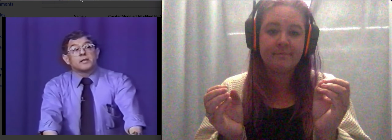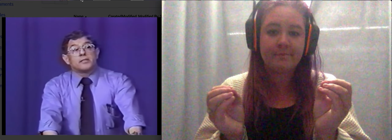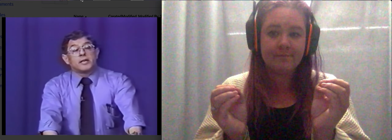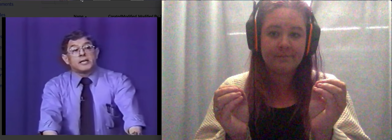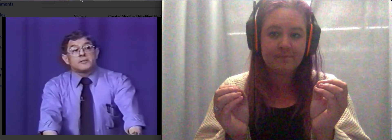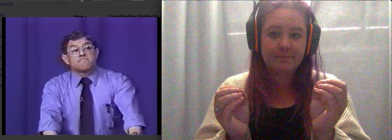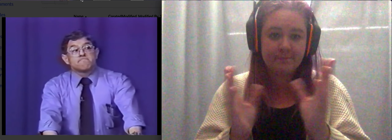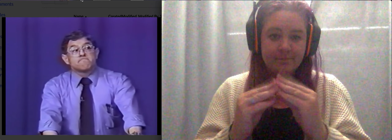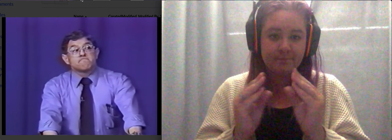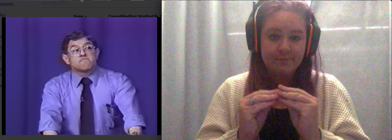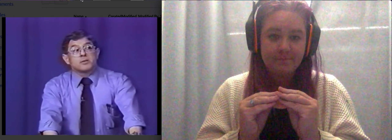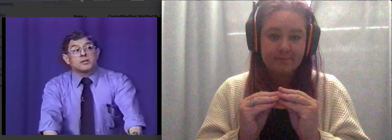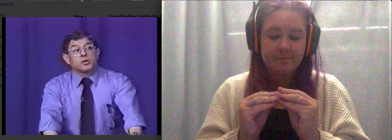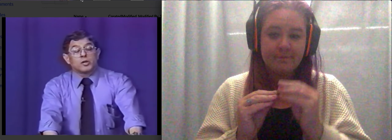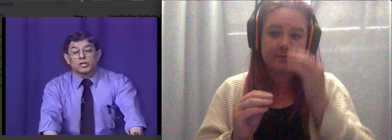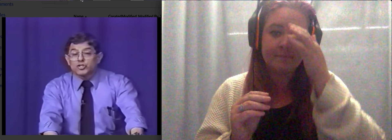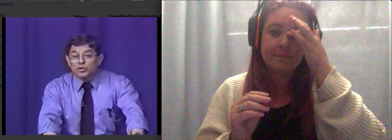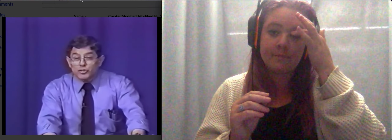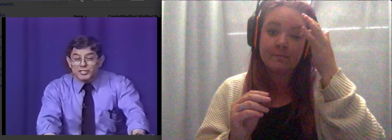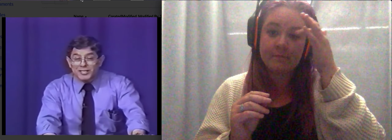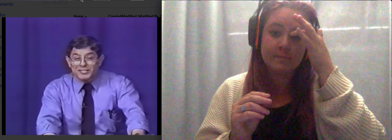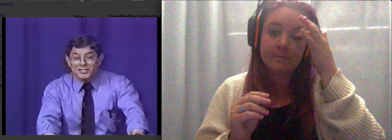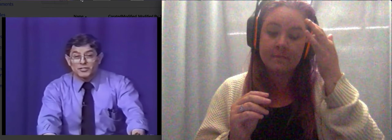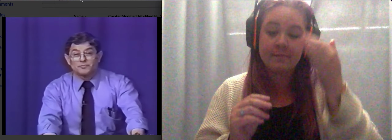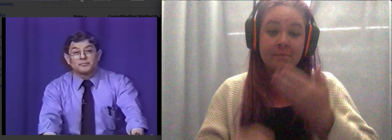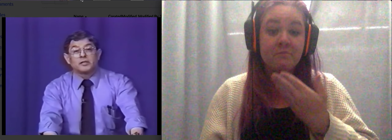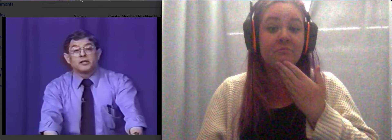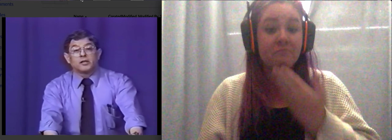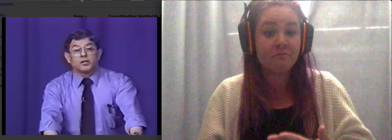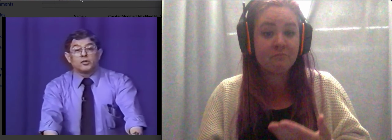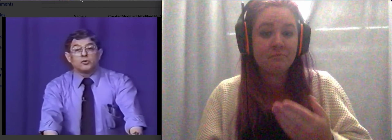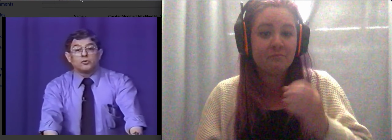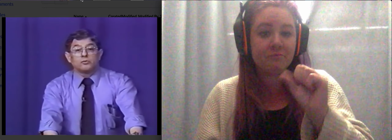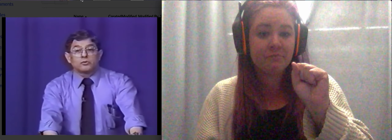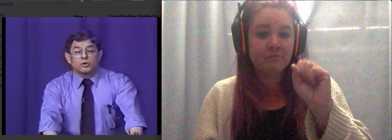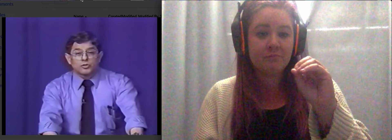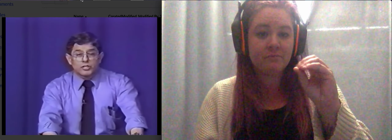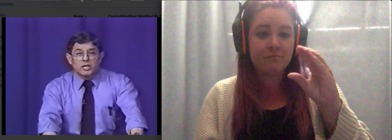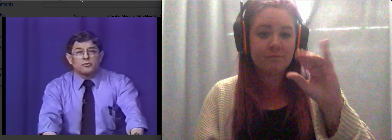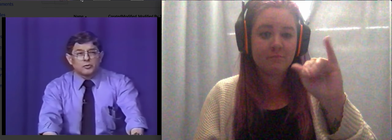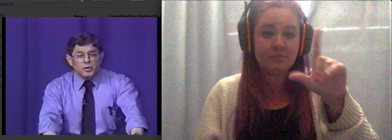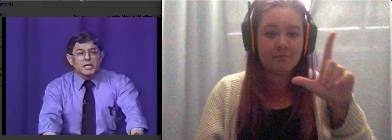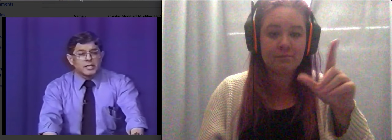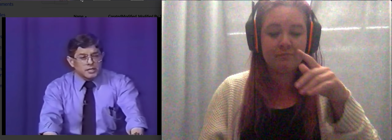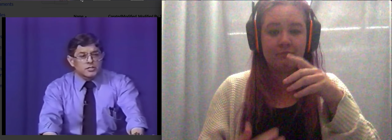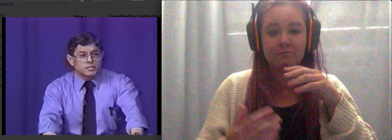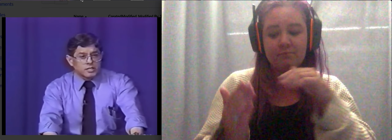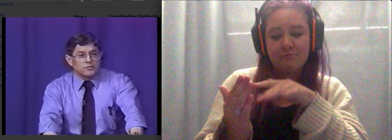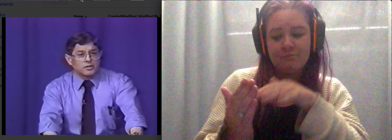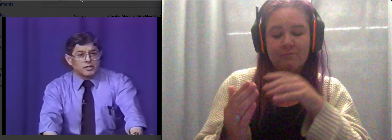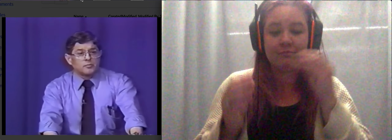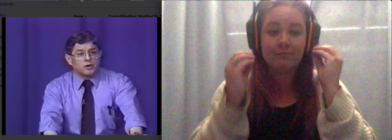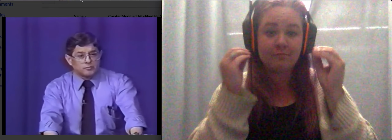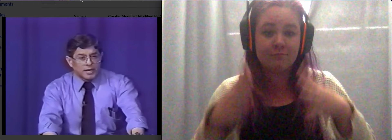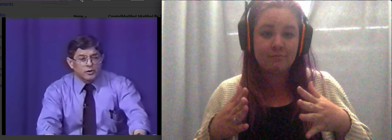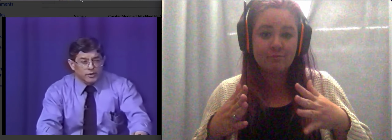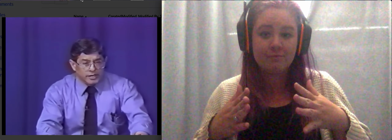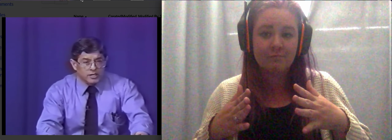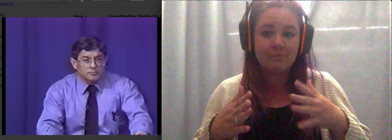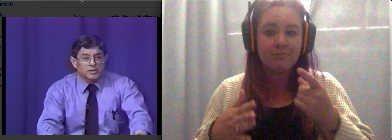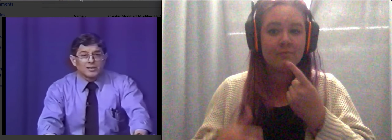you were a good social studies teacher. You told yourself, well, reading is a significant part of my